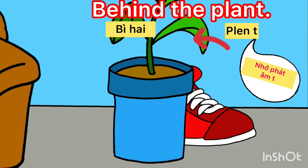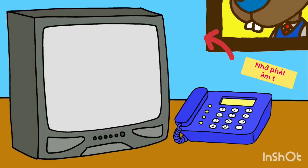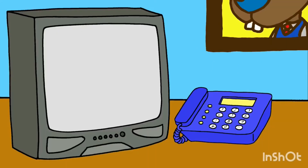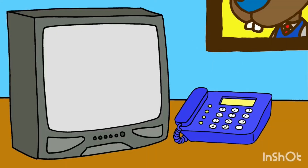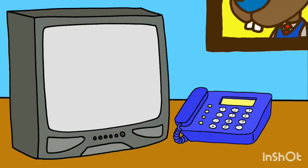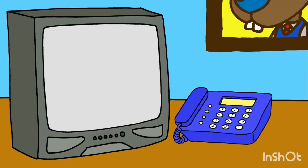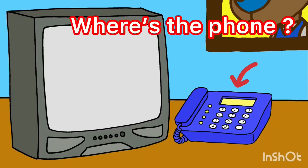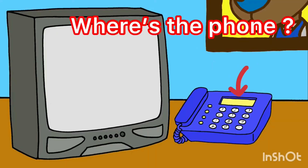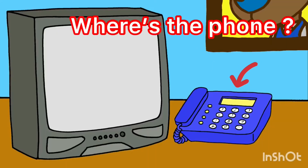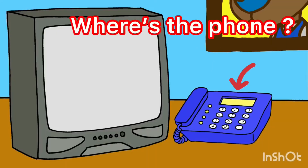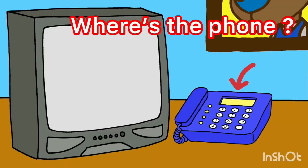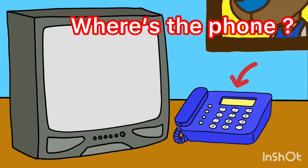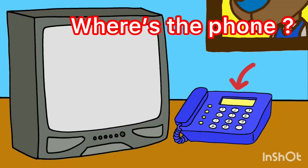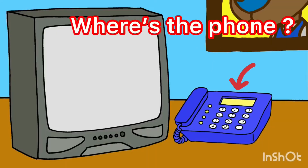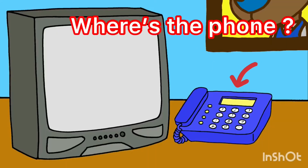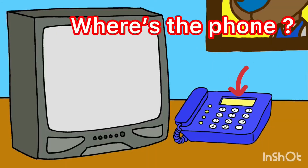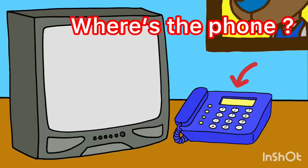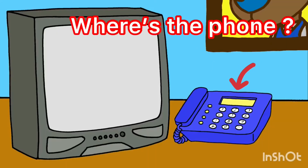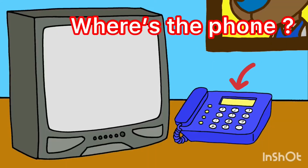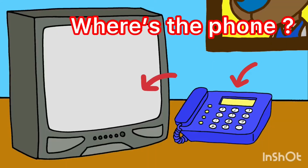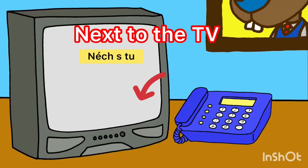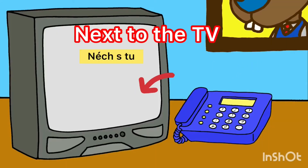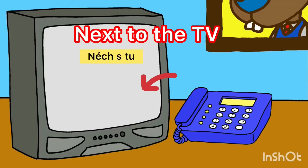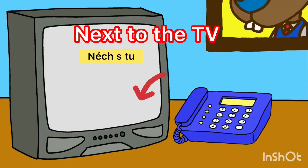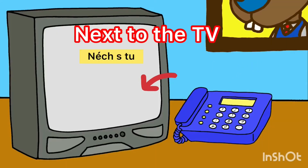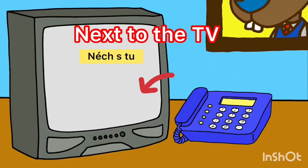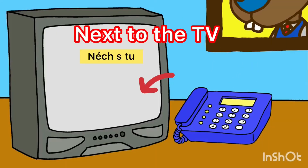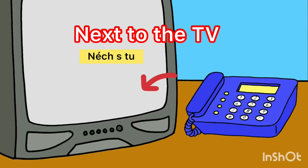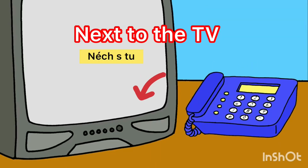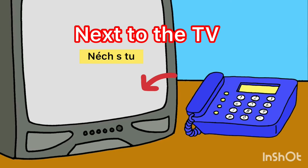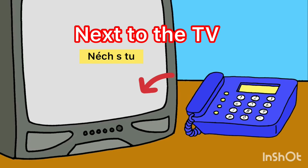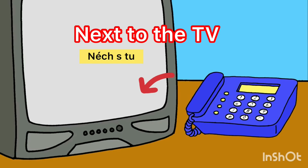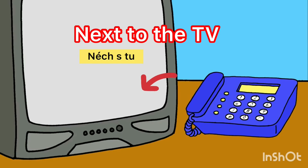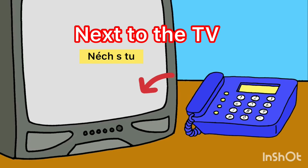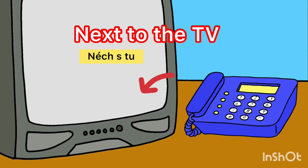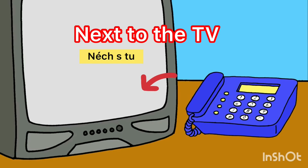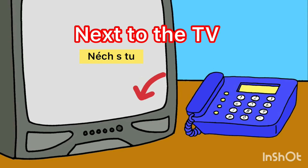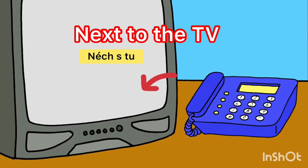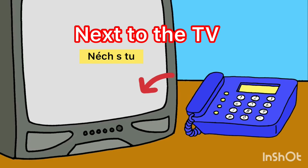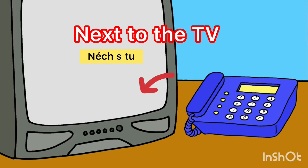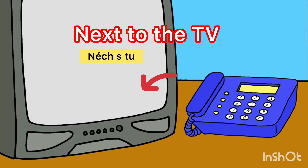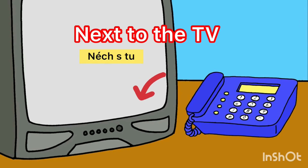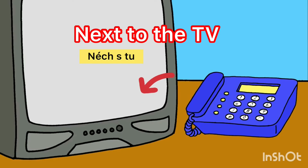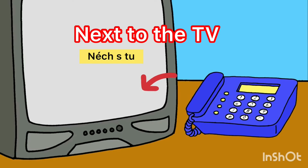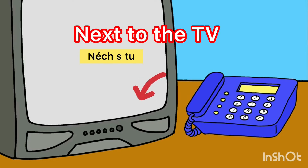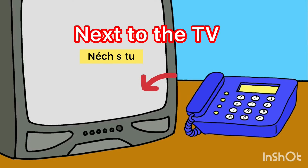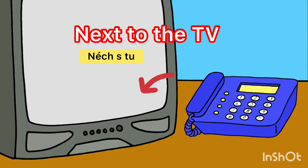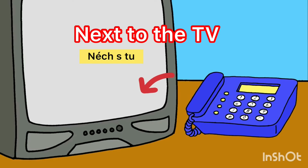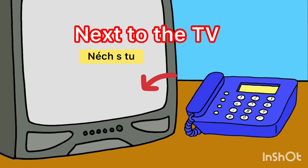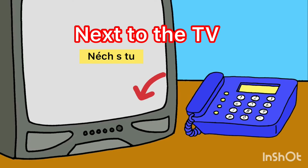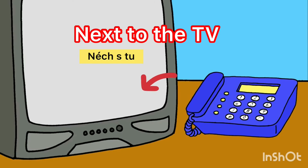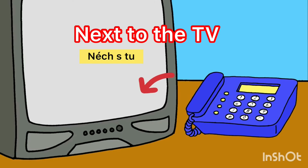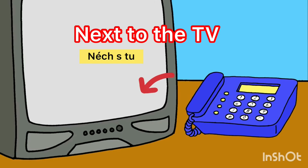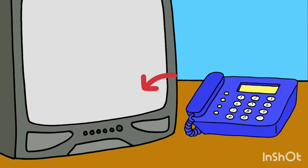Where's the phone? Where's the phone? Next to the TV. Next to the TV.